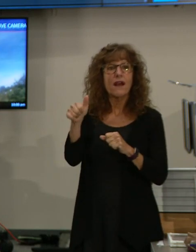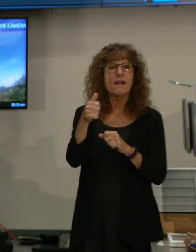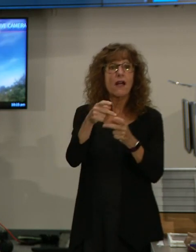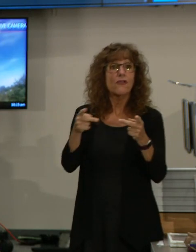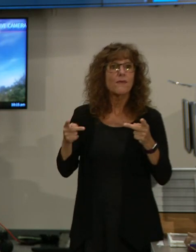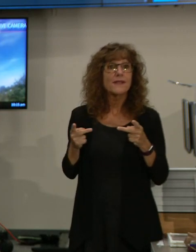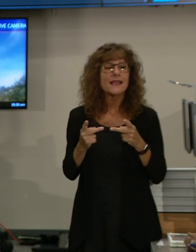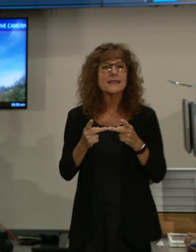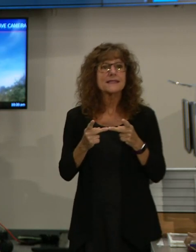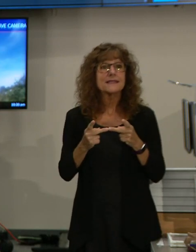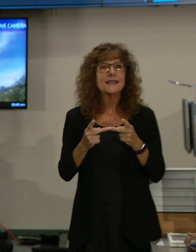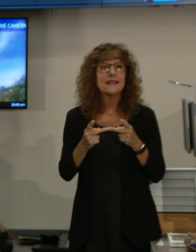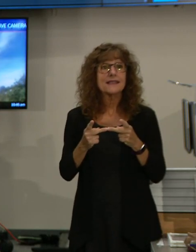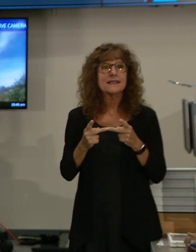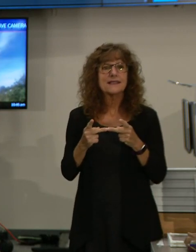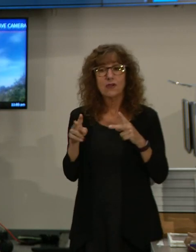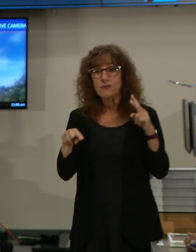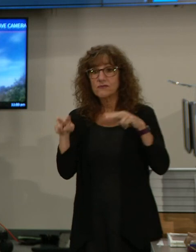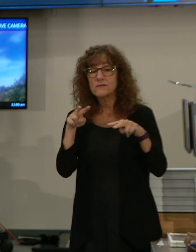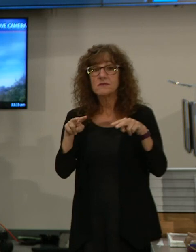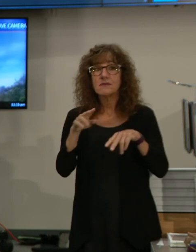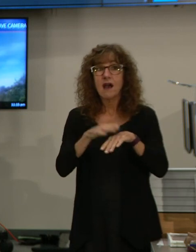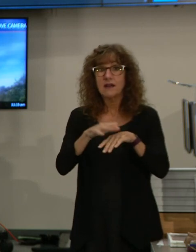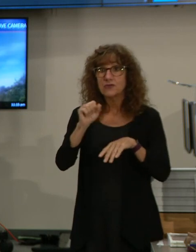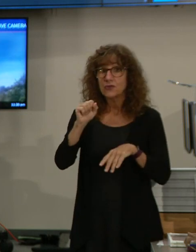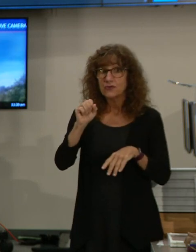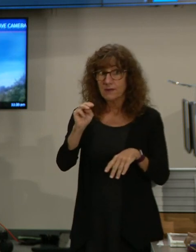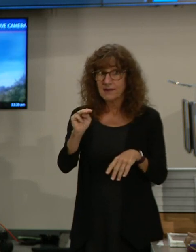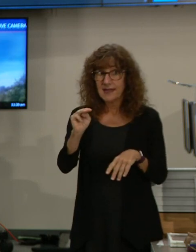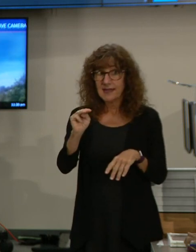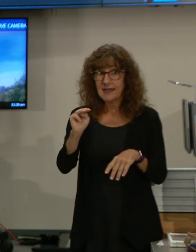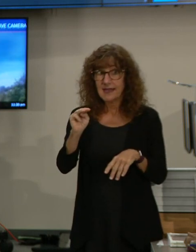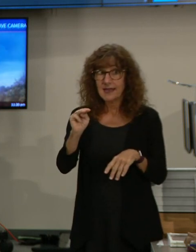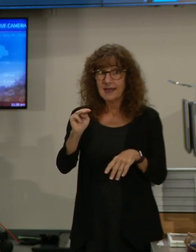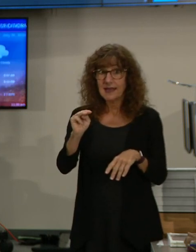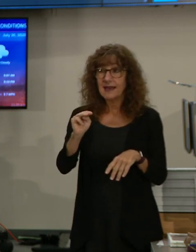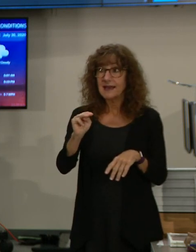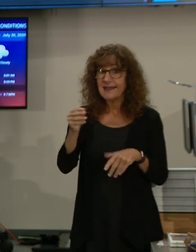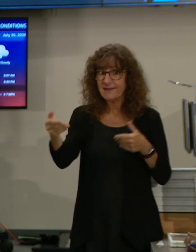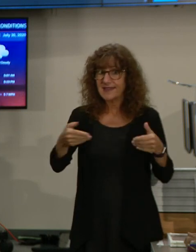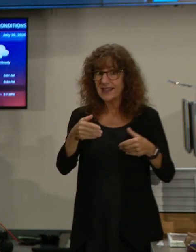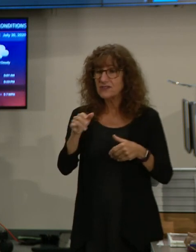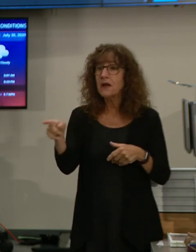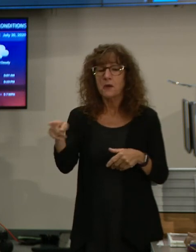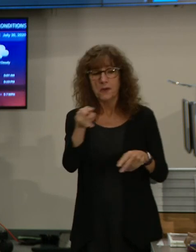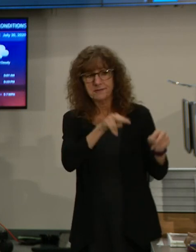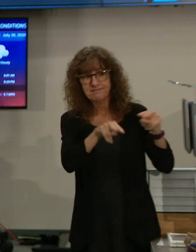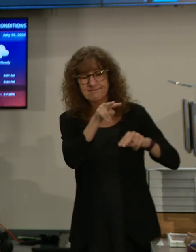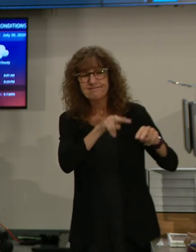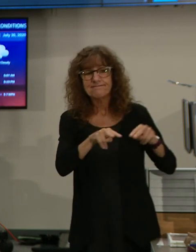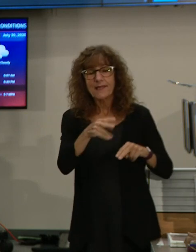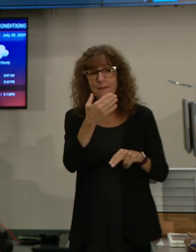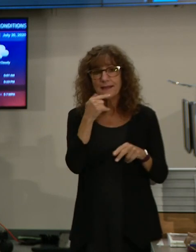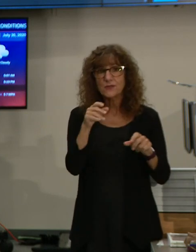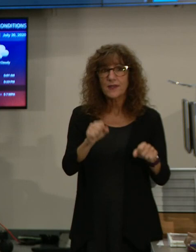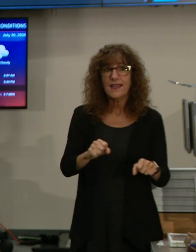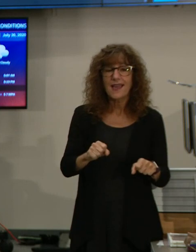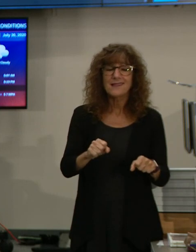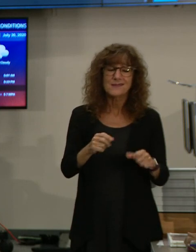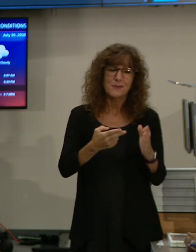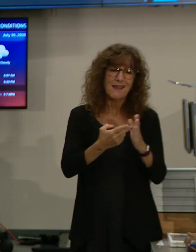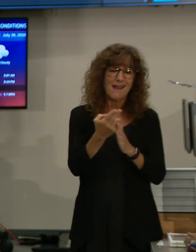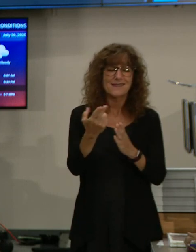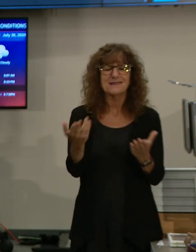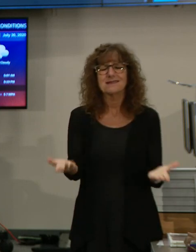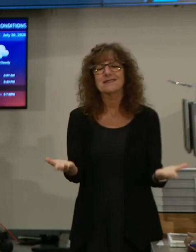locations, you're keeping up with it on social media, I gather, invitations and things like that? Yeah, so we're keeping up with it as best we can. The truth of the matter is, come